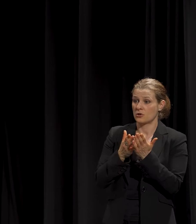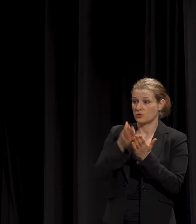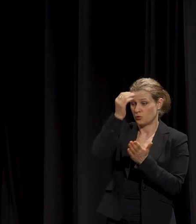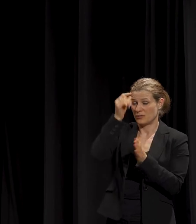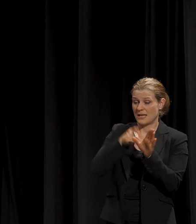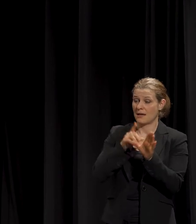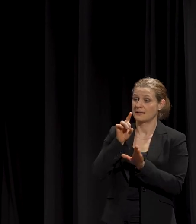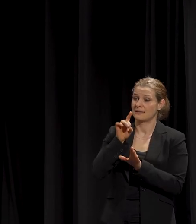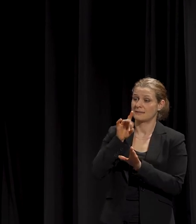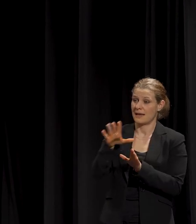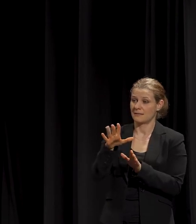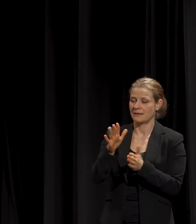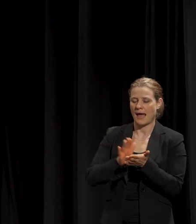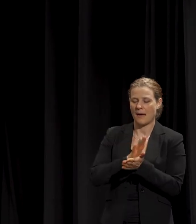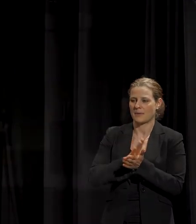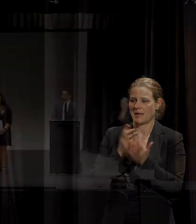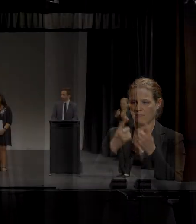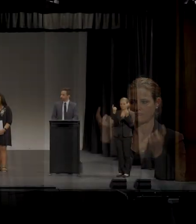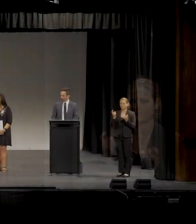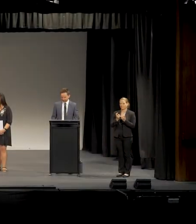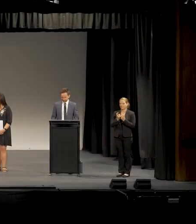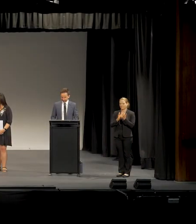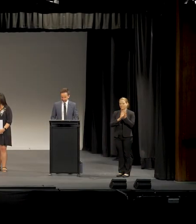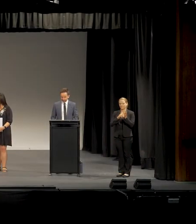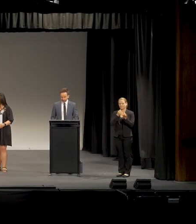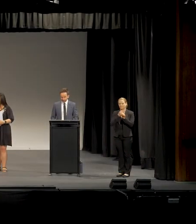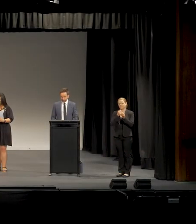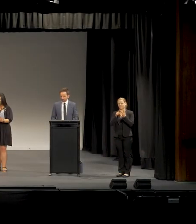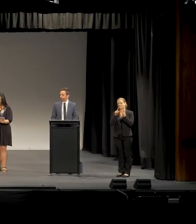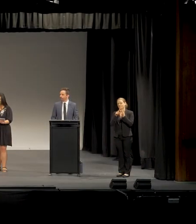10. Maggie New.